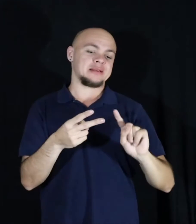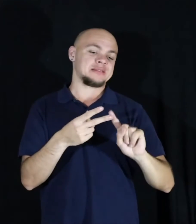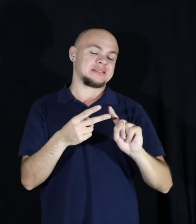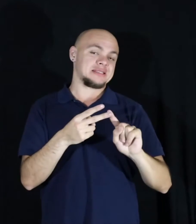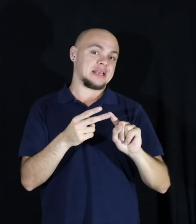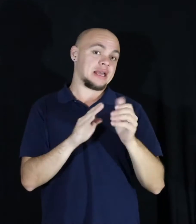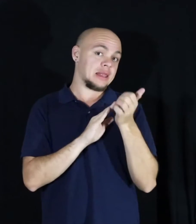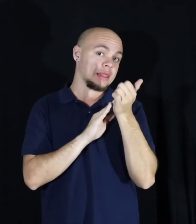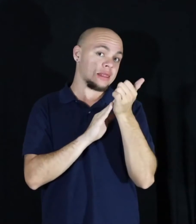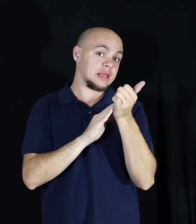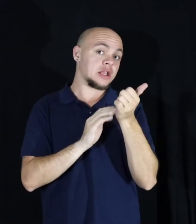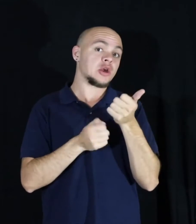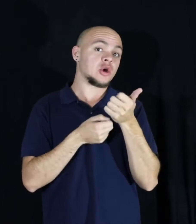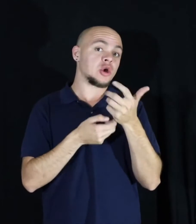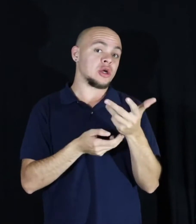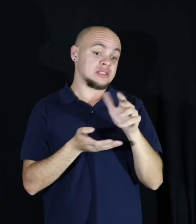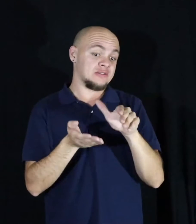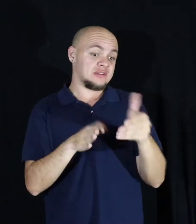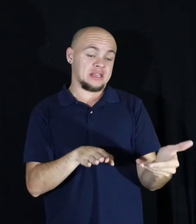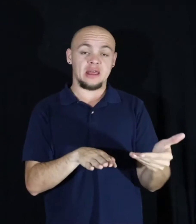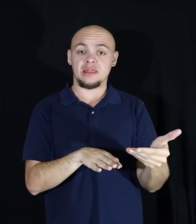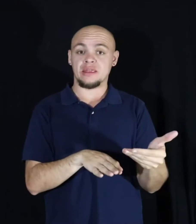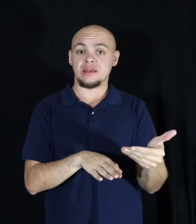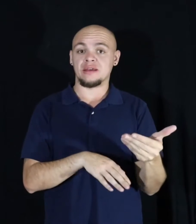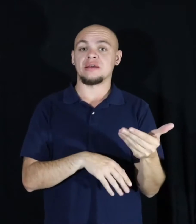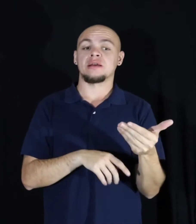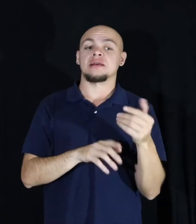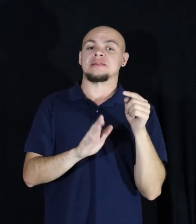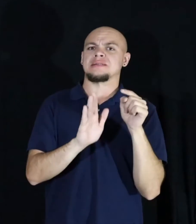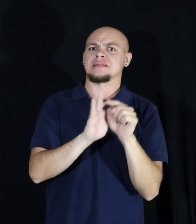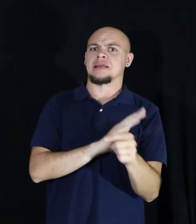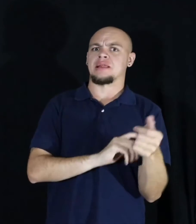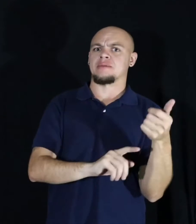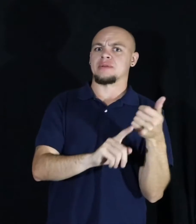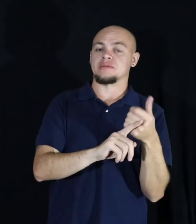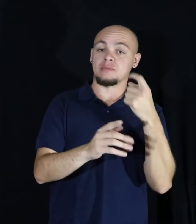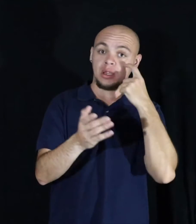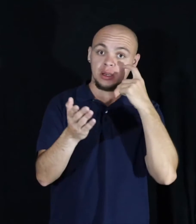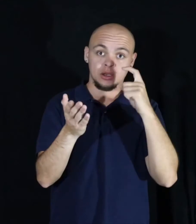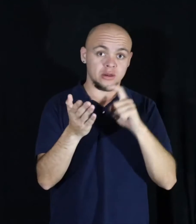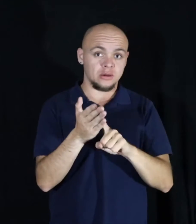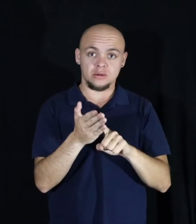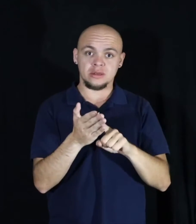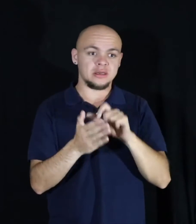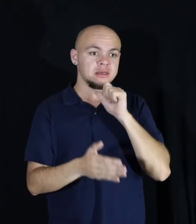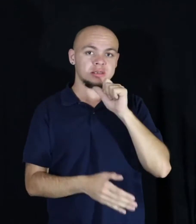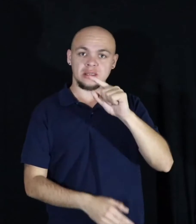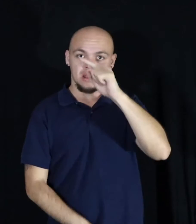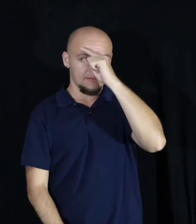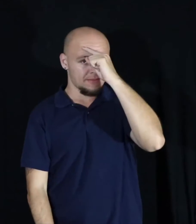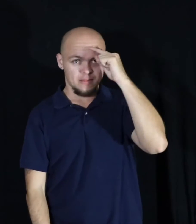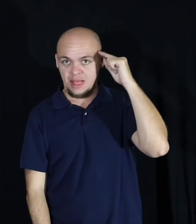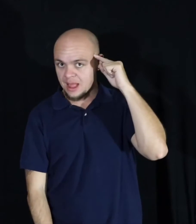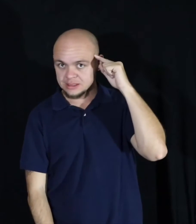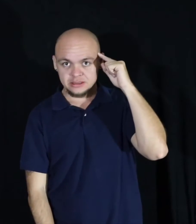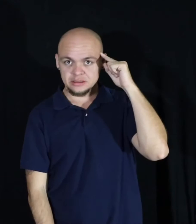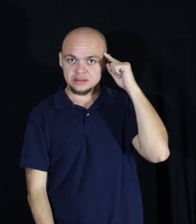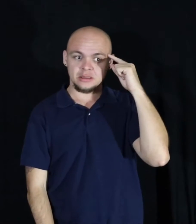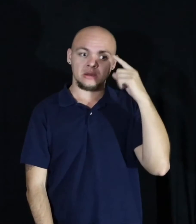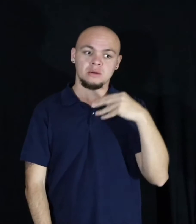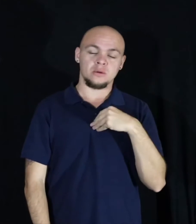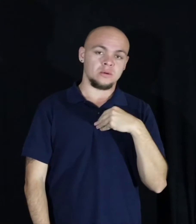death for 15 to 24-year-olds is suicide. Please notice that I didn't say the black babies. I didn't say the white